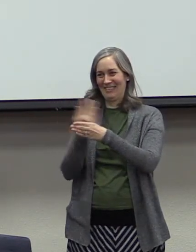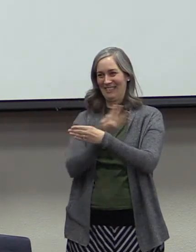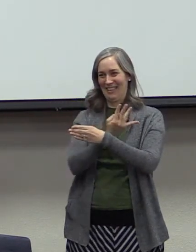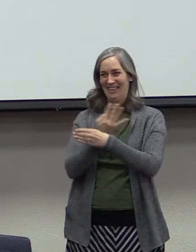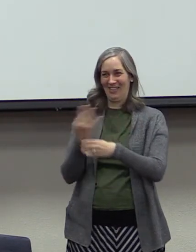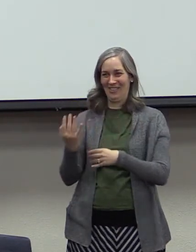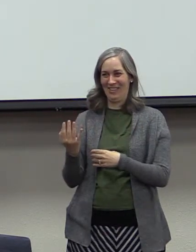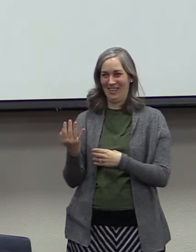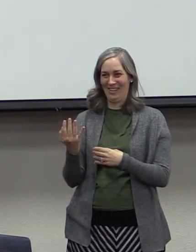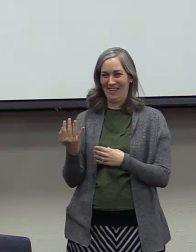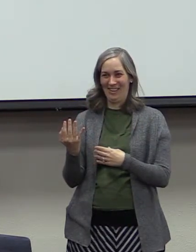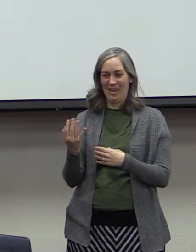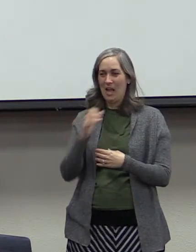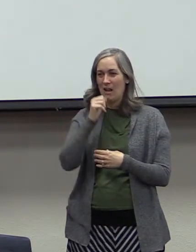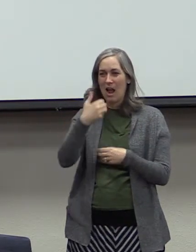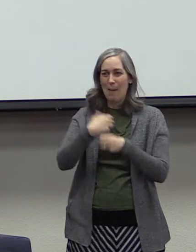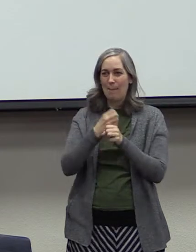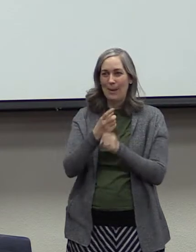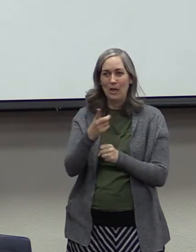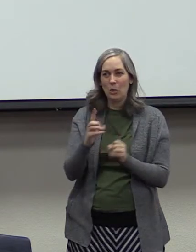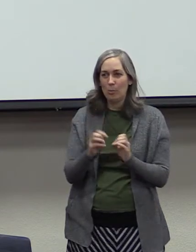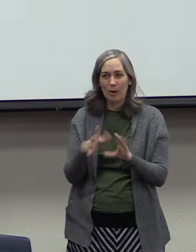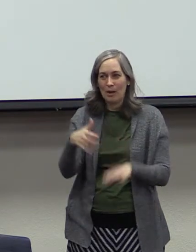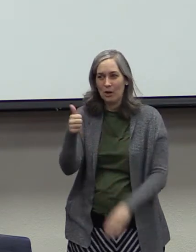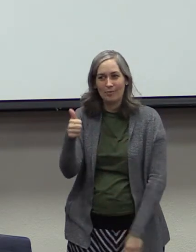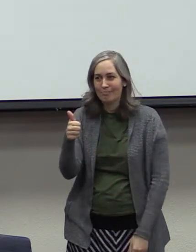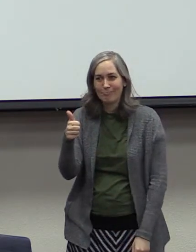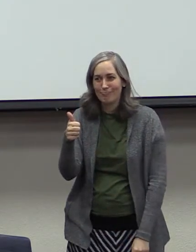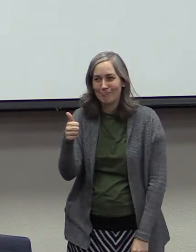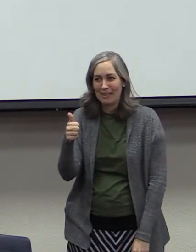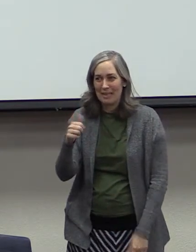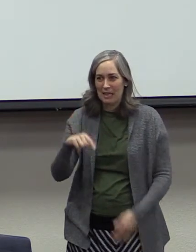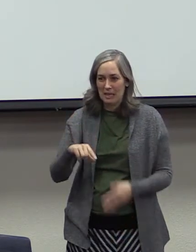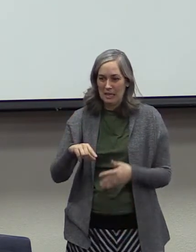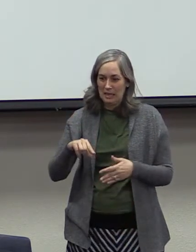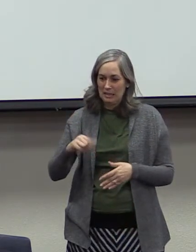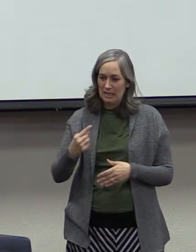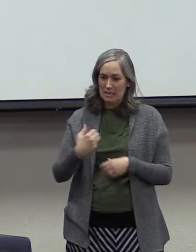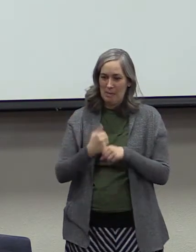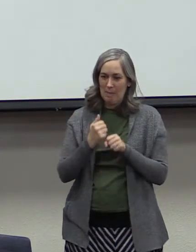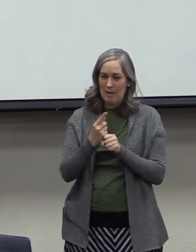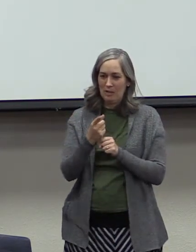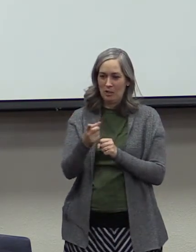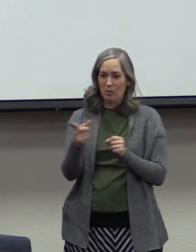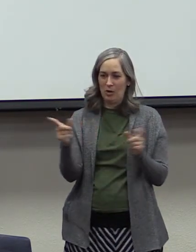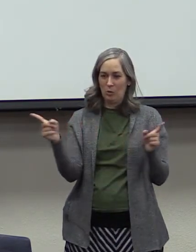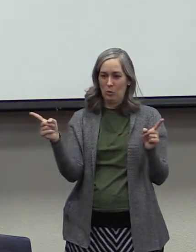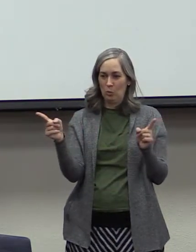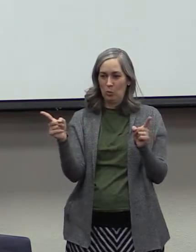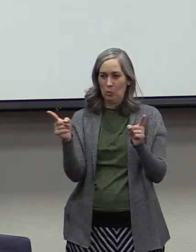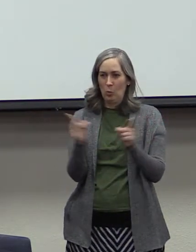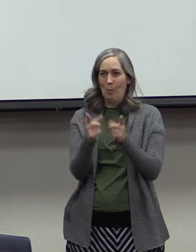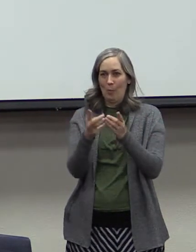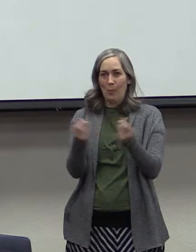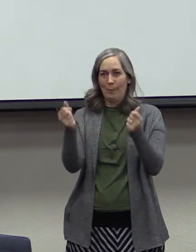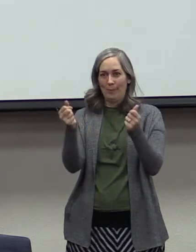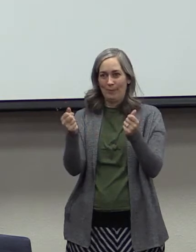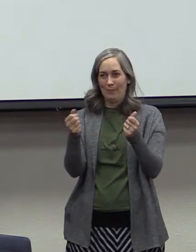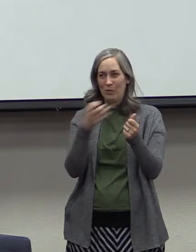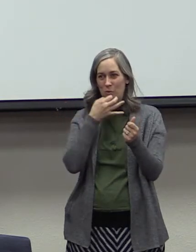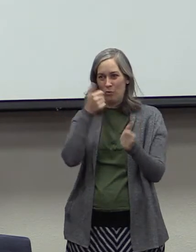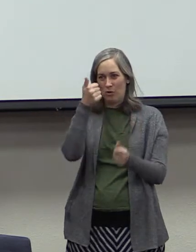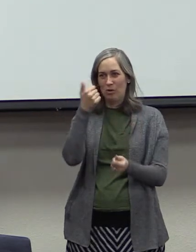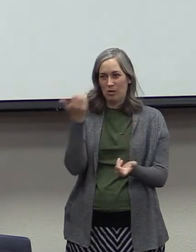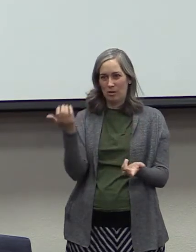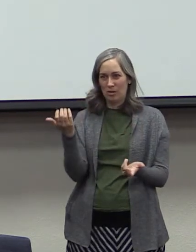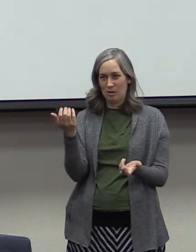at both ends doesn't make you any brighter. It just causes you to burn out sooner. And so be careful